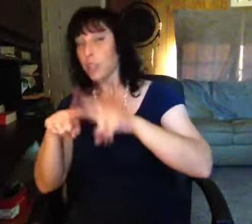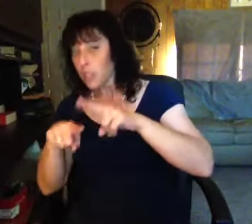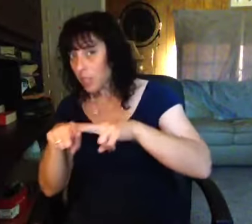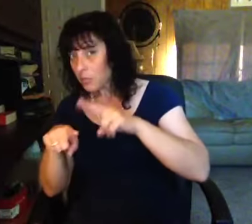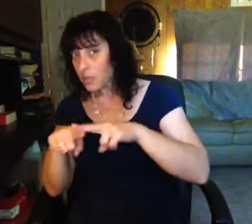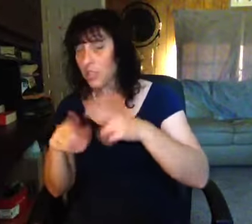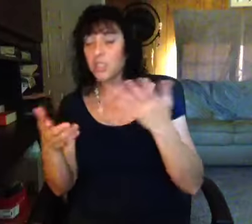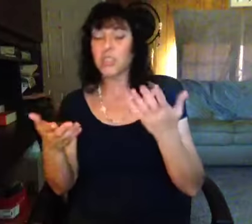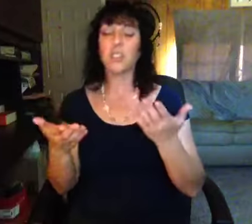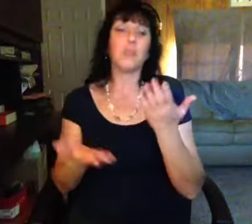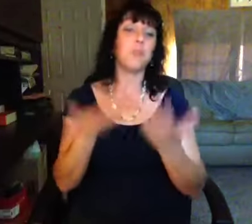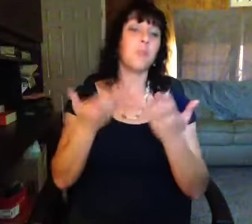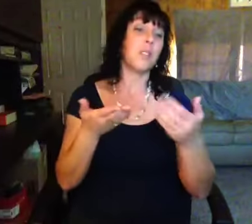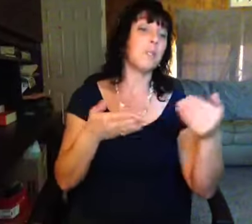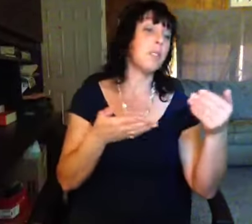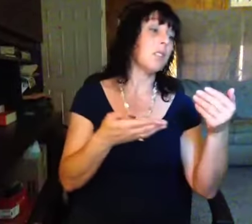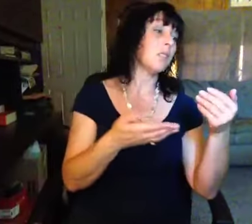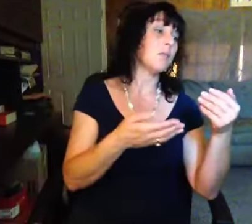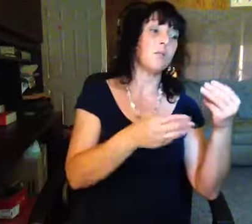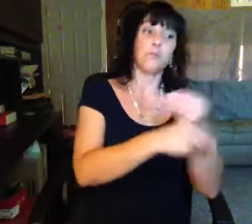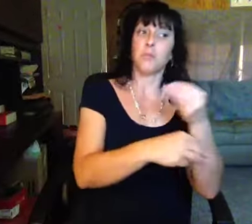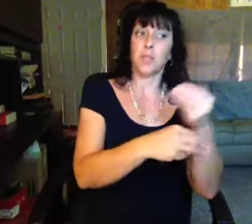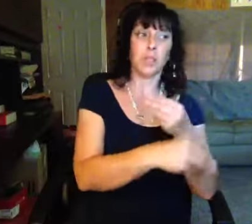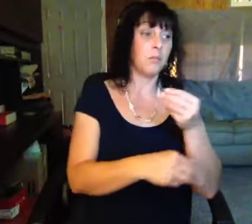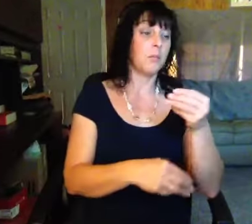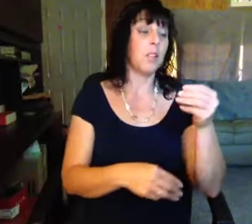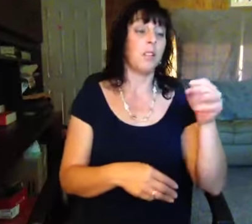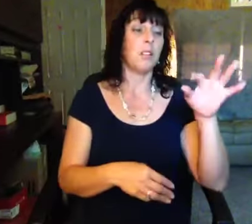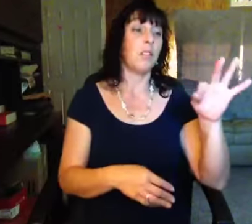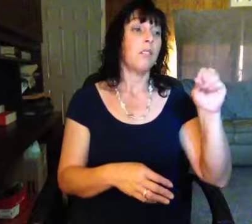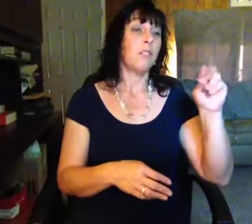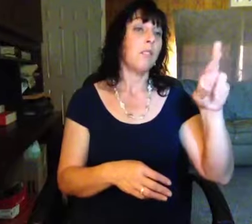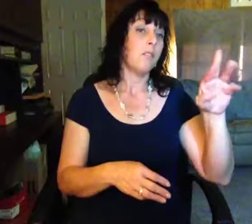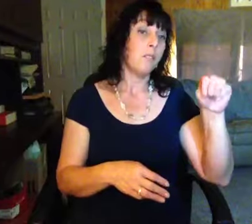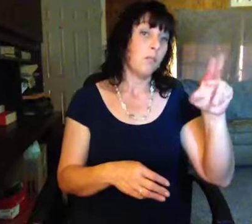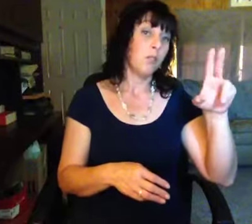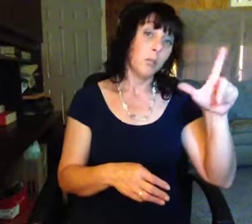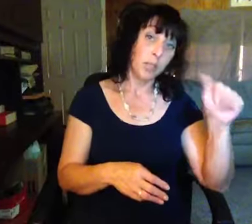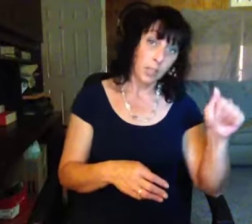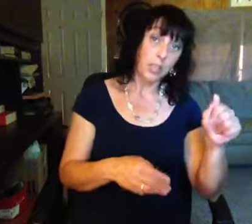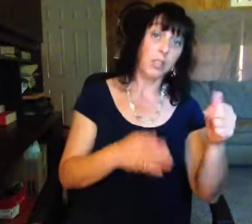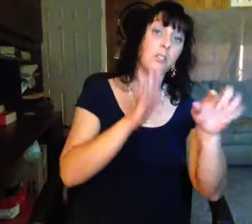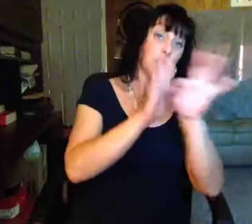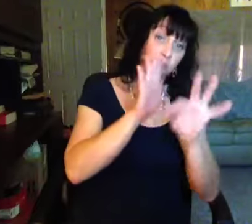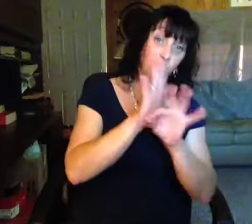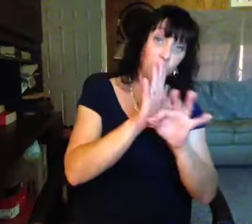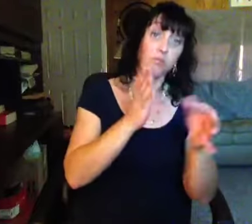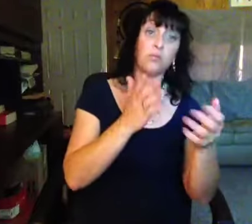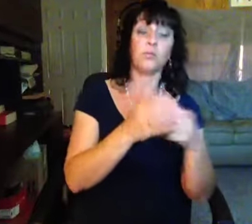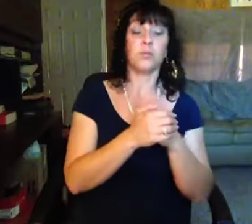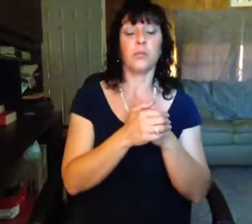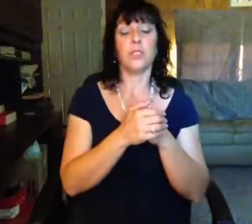be, whatever that presentation is about. You should try to get yourself some